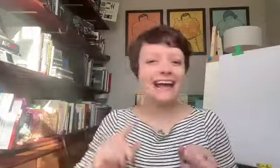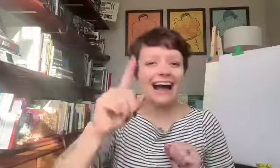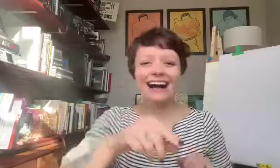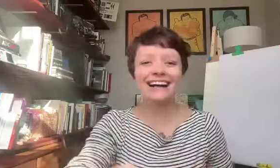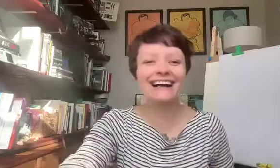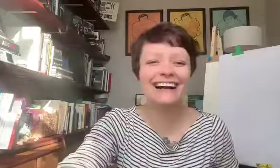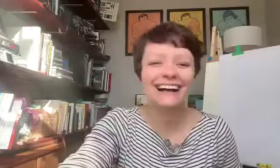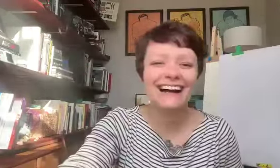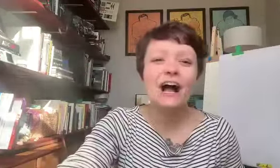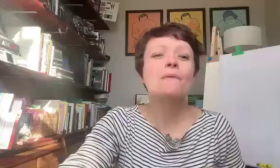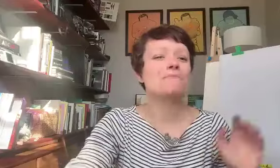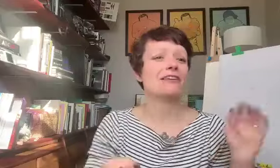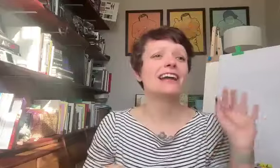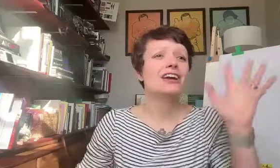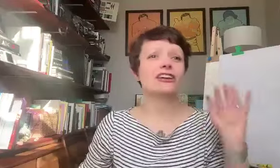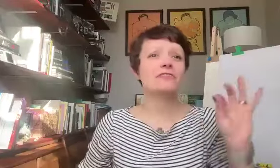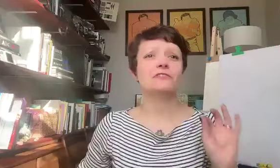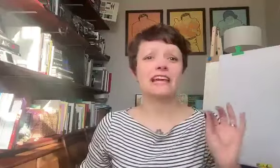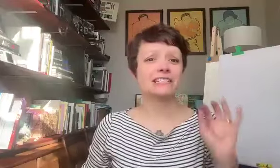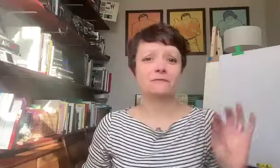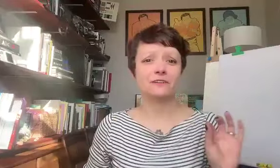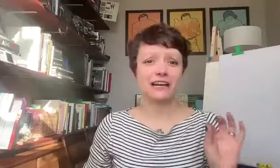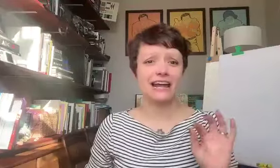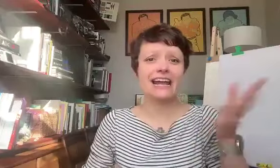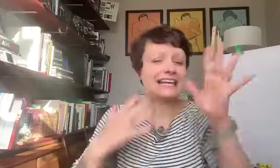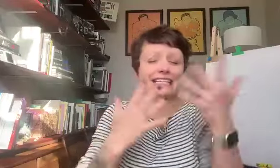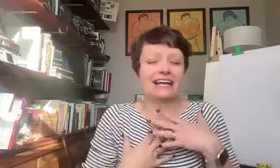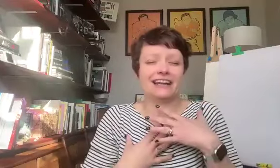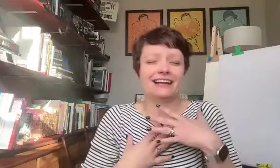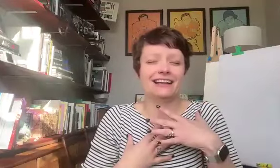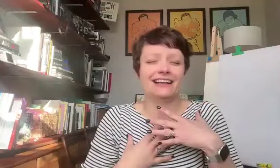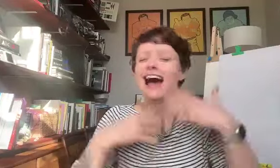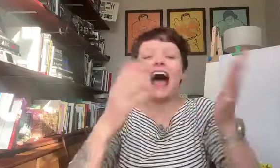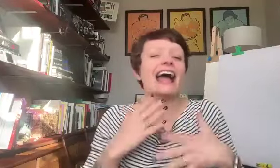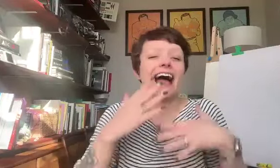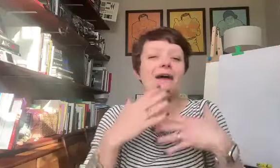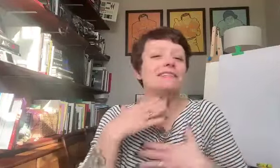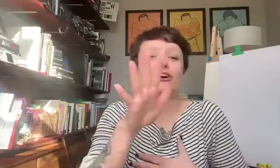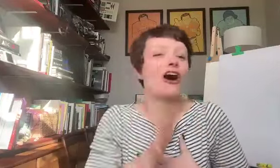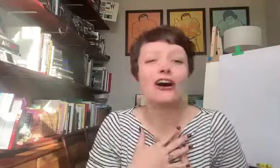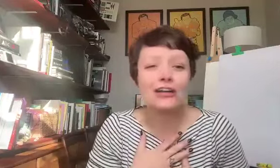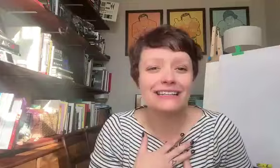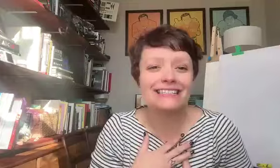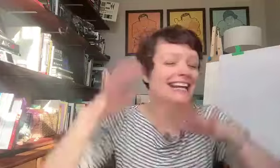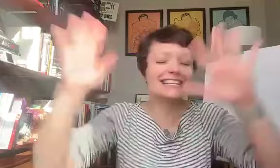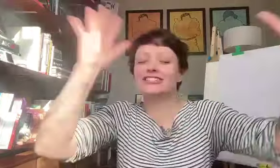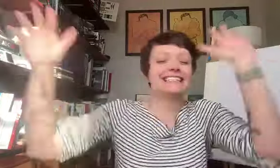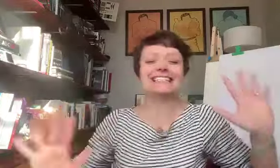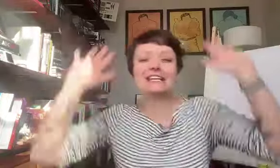Yeah. Mary, your enthusiasm for Sunday is like, I'm just going to call you on Sundays just to see you